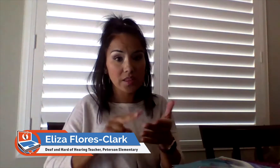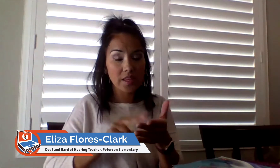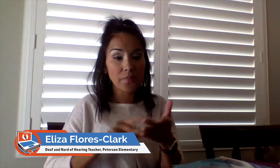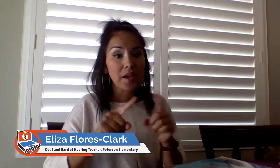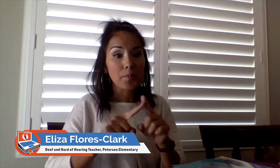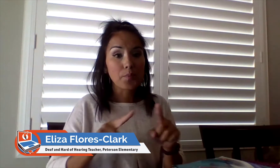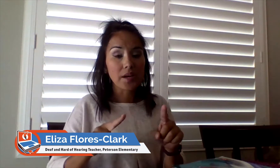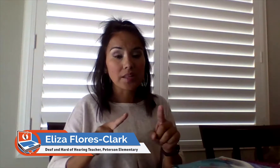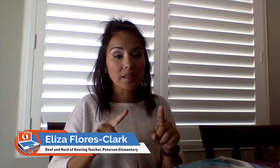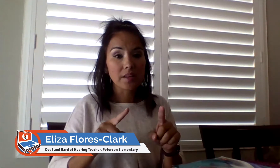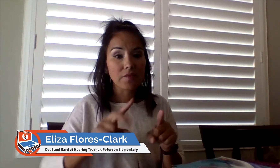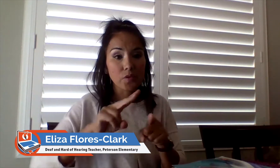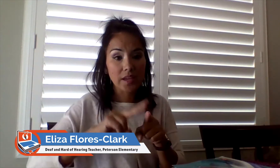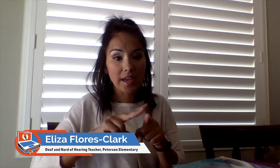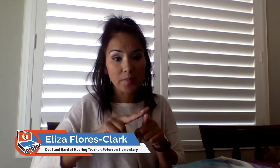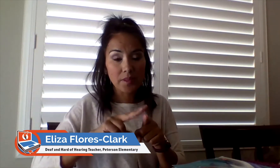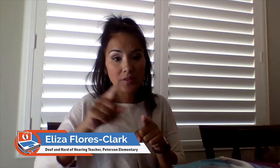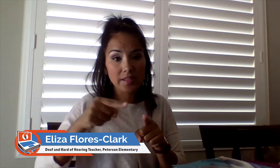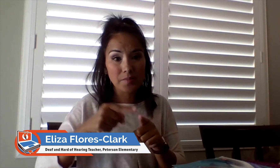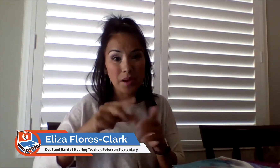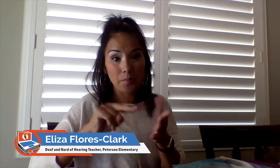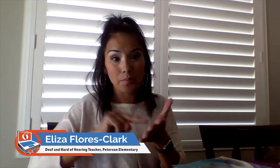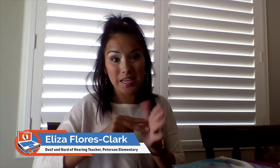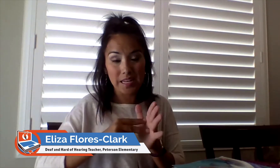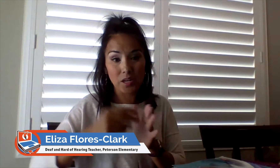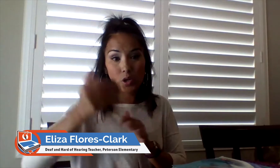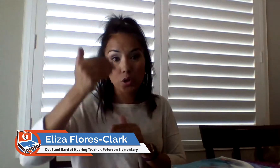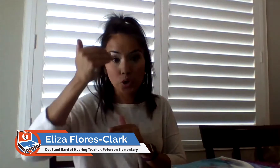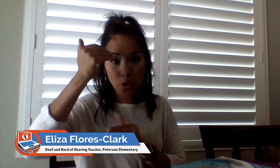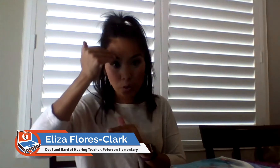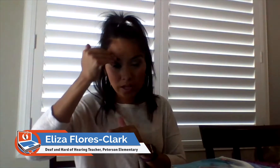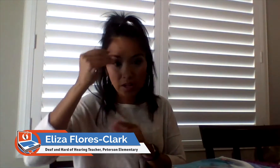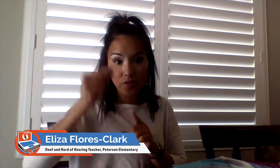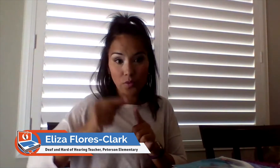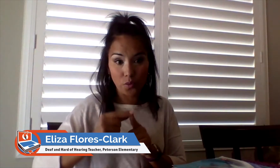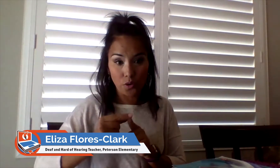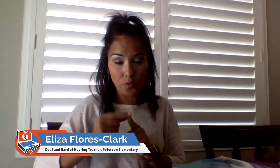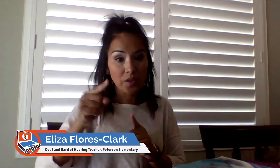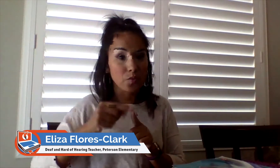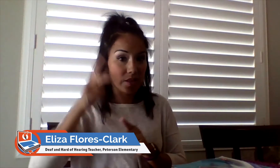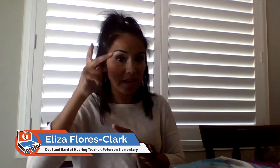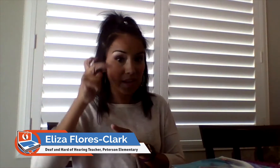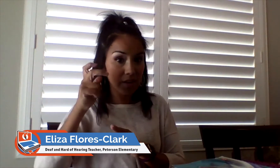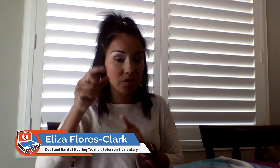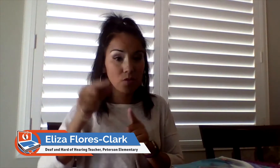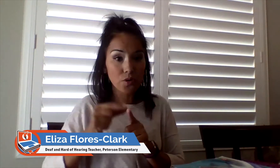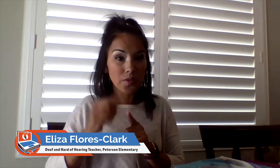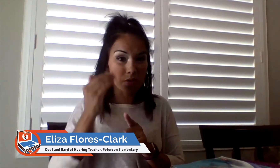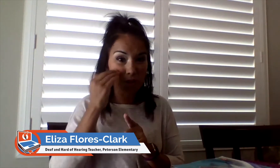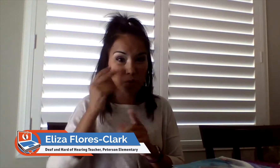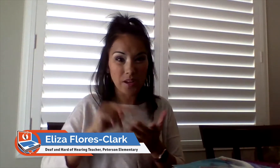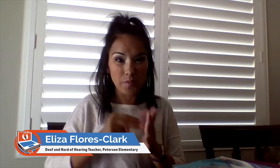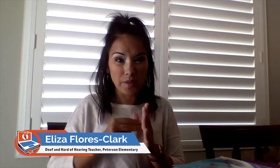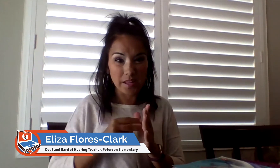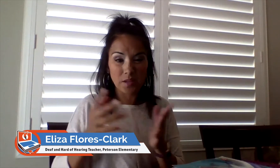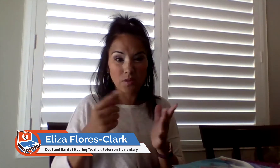them, but vocabulary is about meaning, knowing the word. When they hear the word, they'll know what it means. They won't